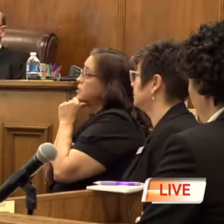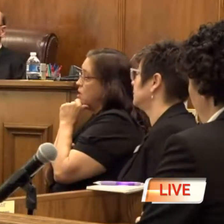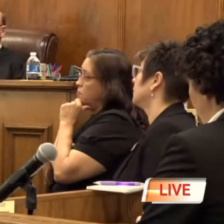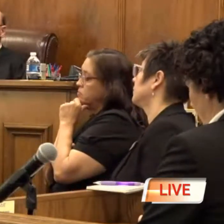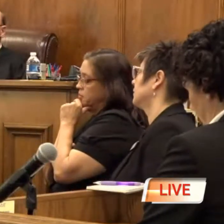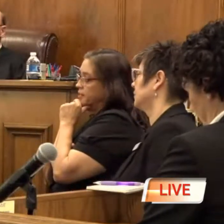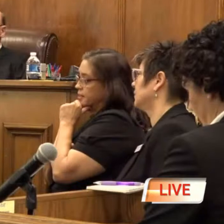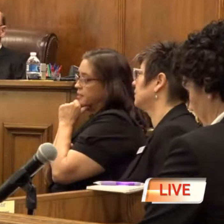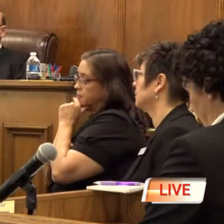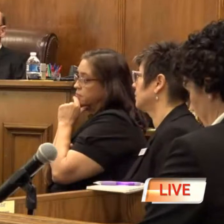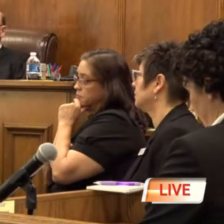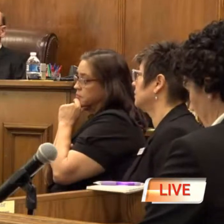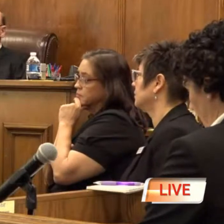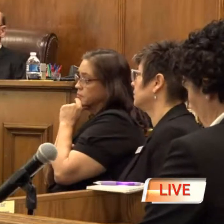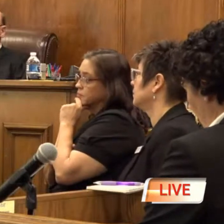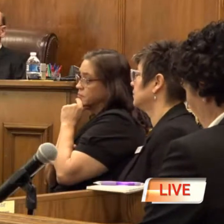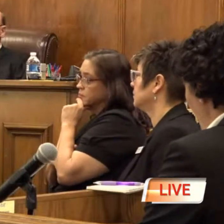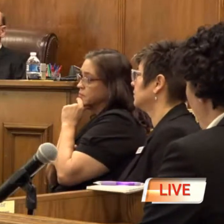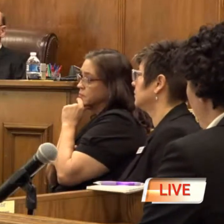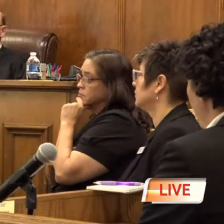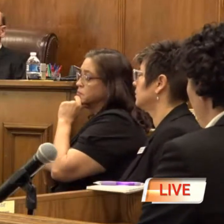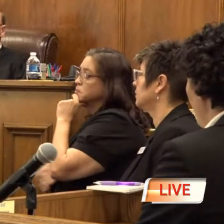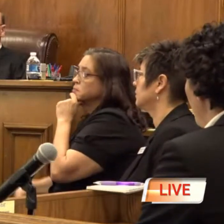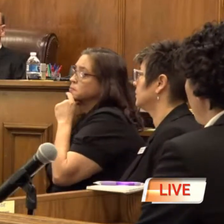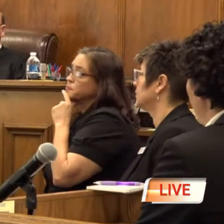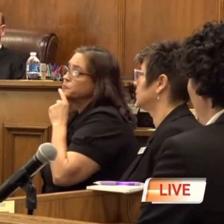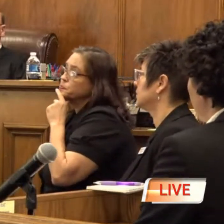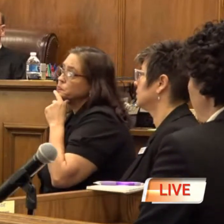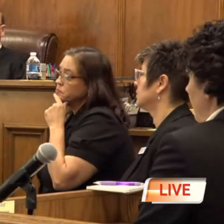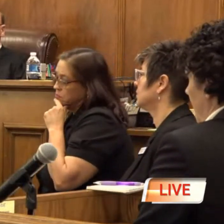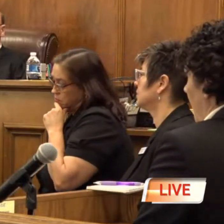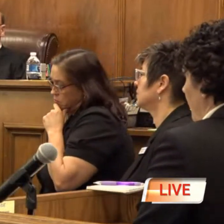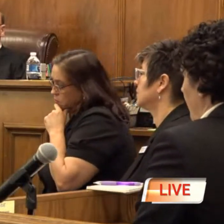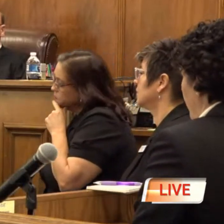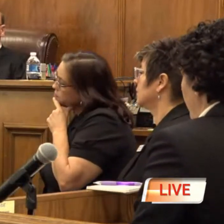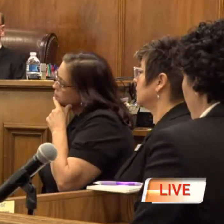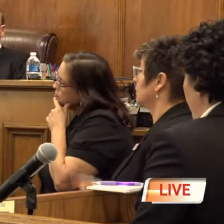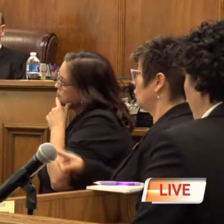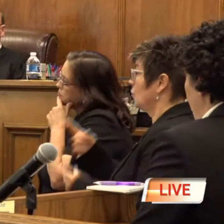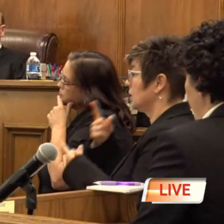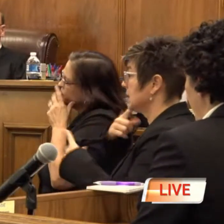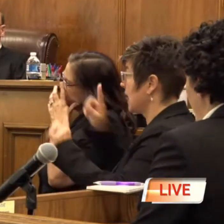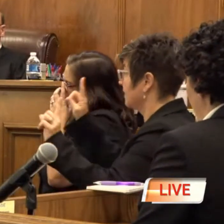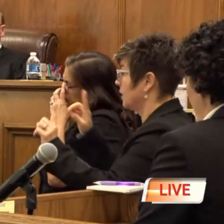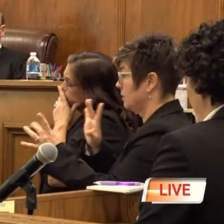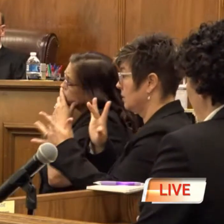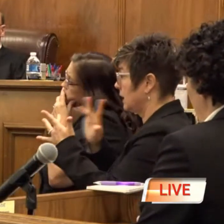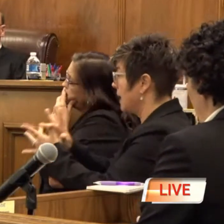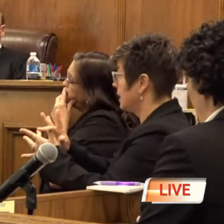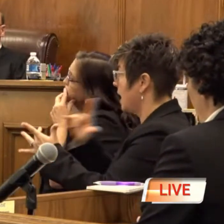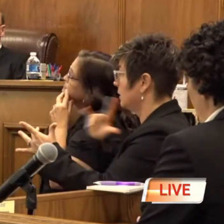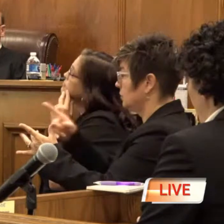Yes, Tom. Yes, I did. And were you able to talk with him?